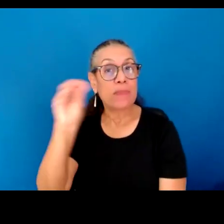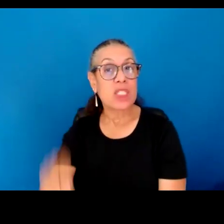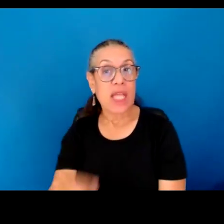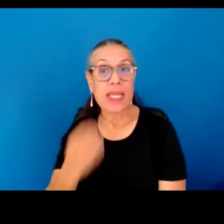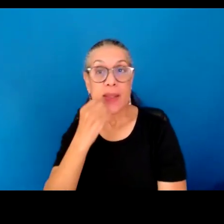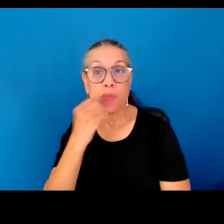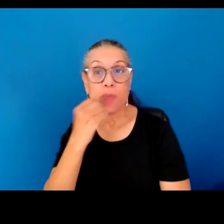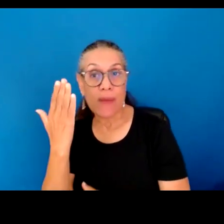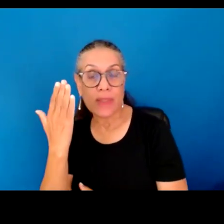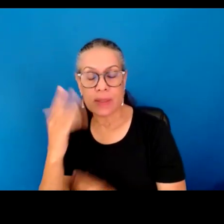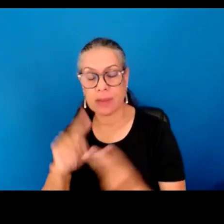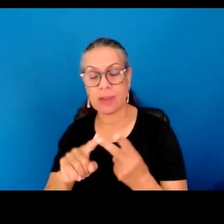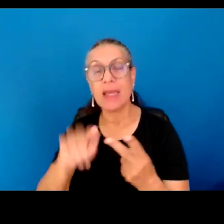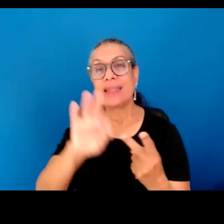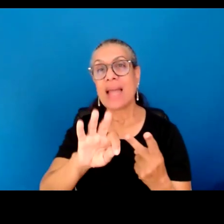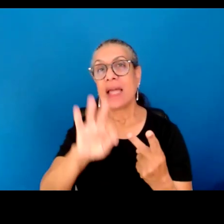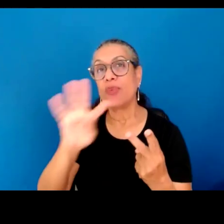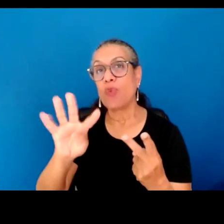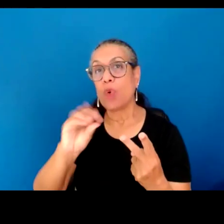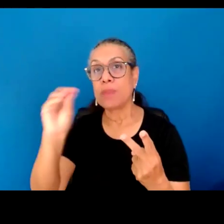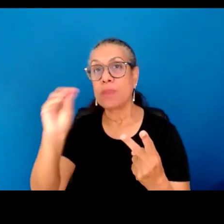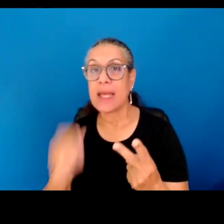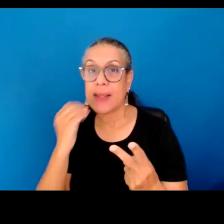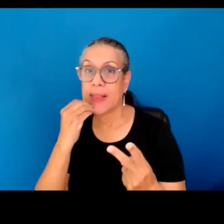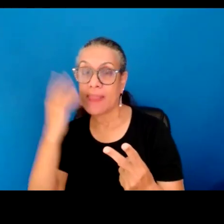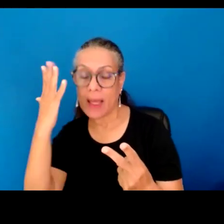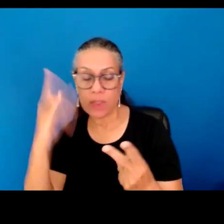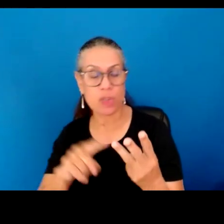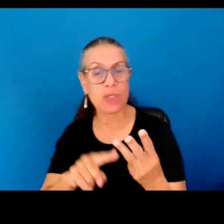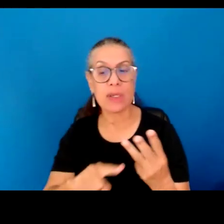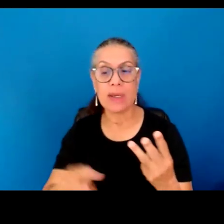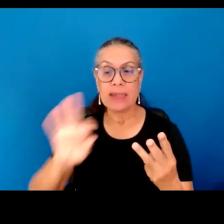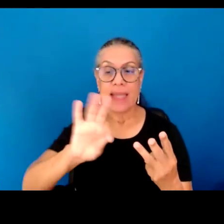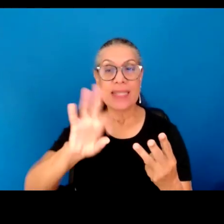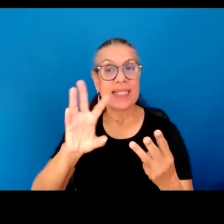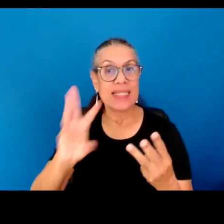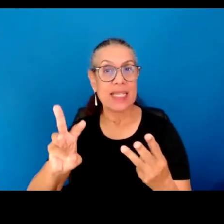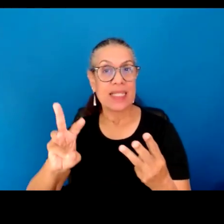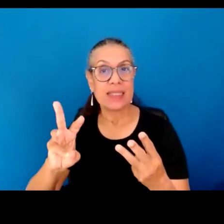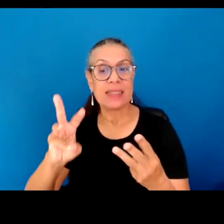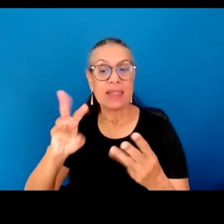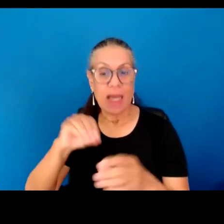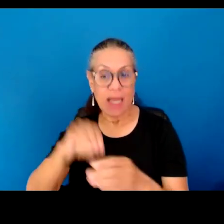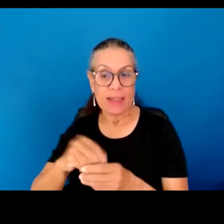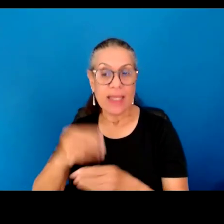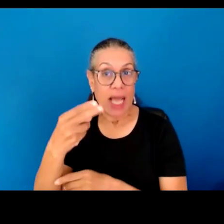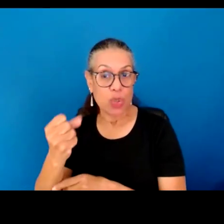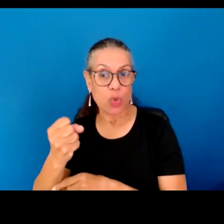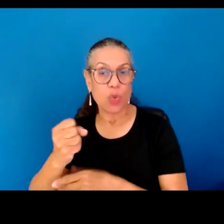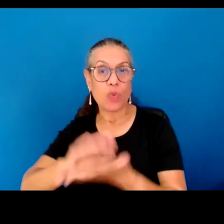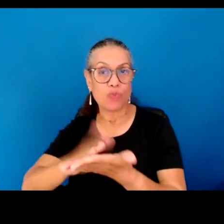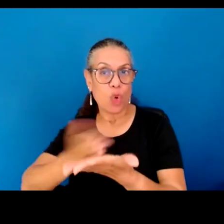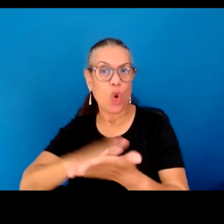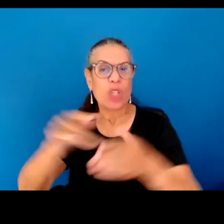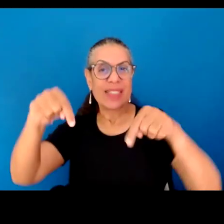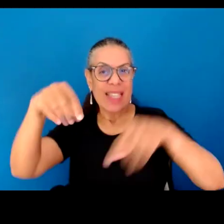breakfasts, 94% of the lunches, and 86% of after school meals are being prepared in house. So, big